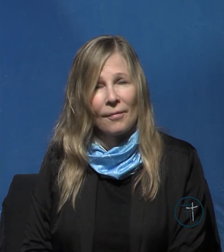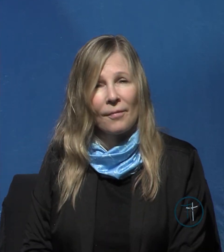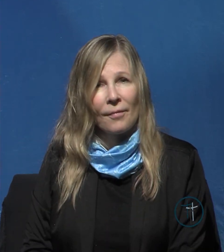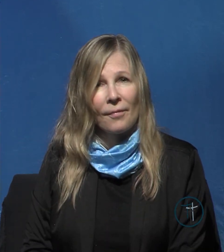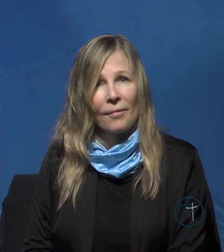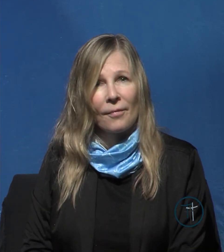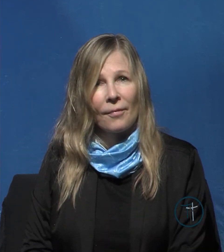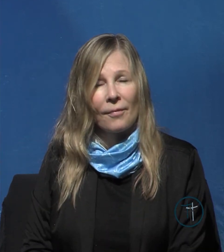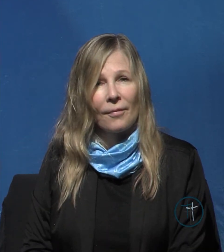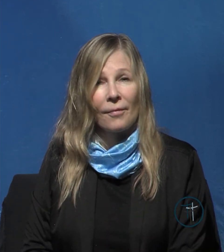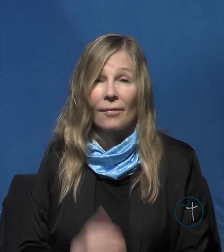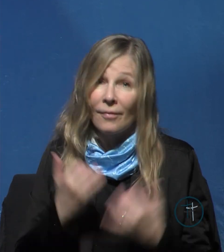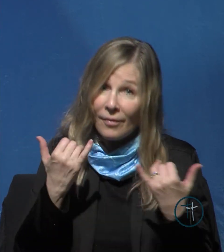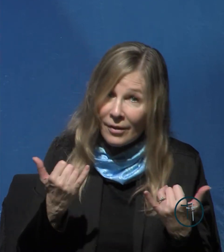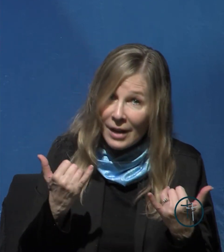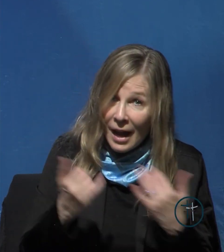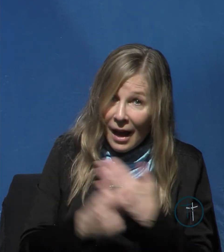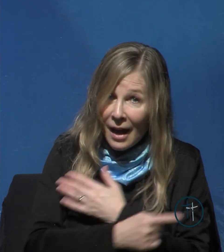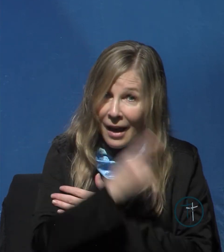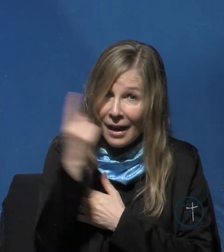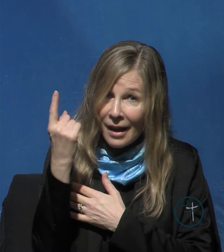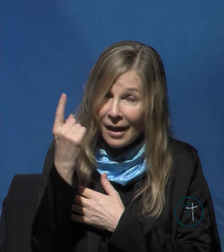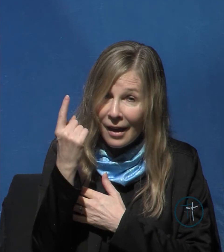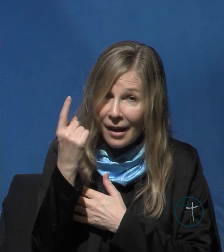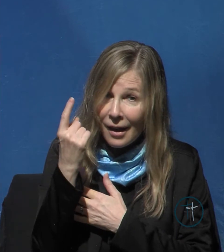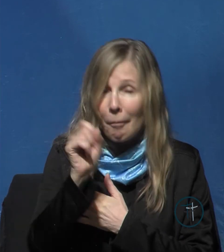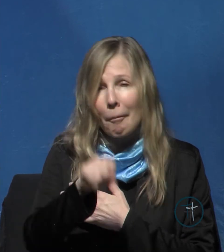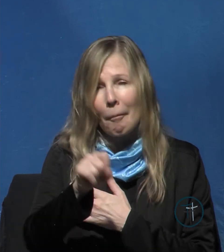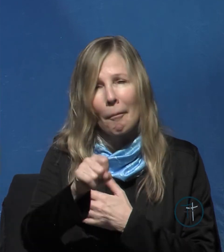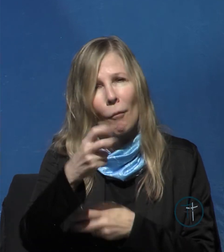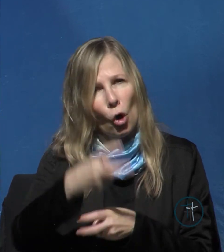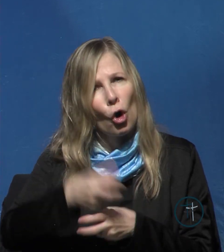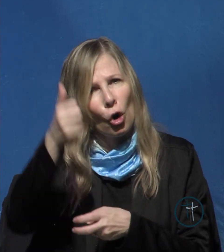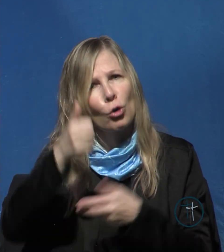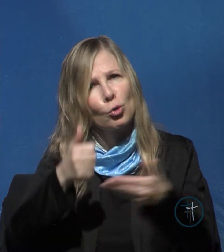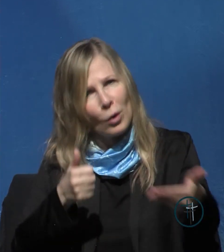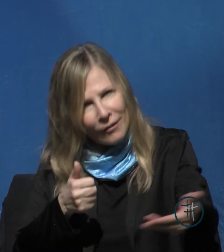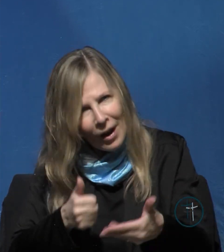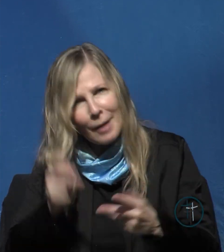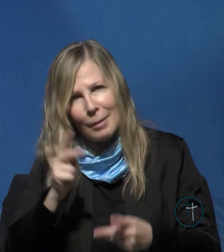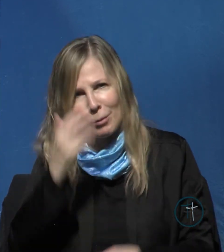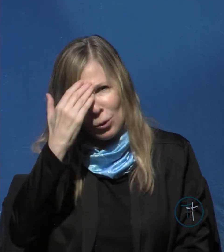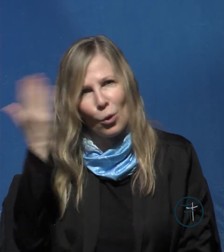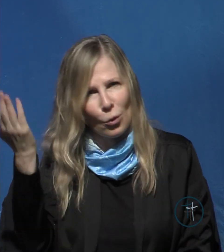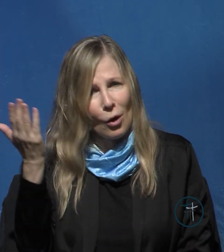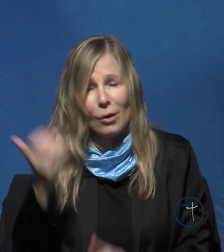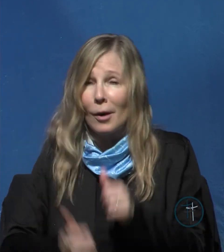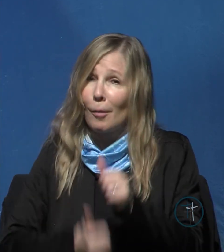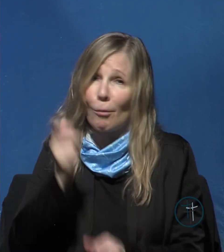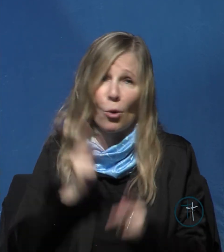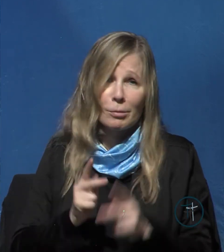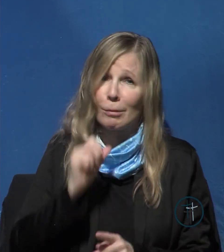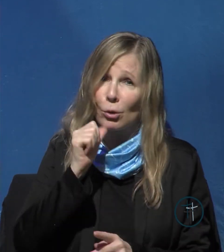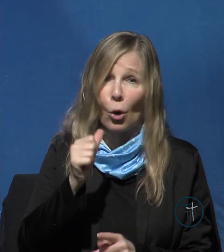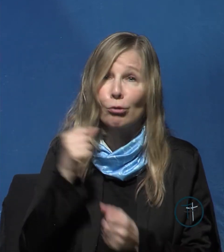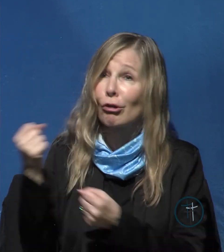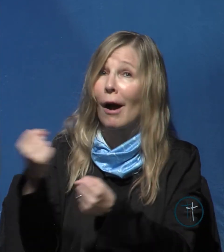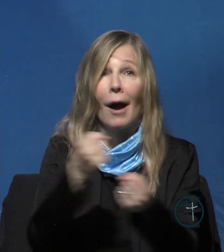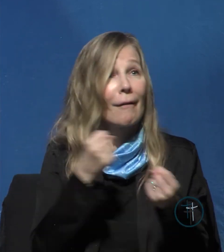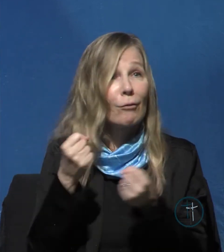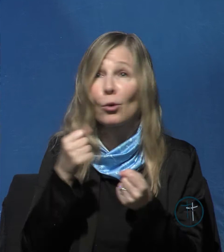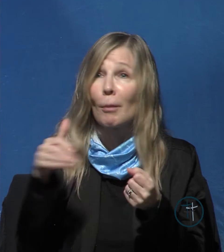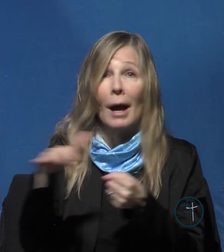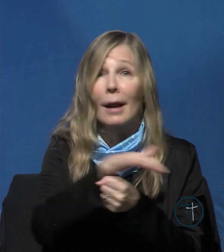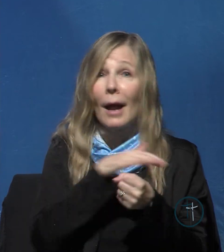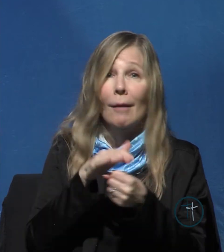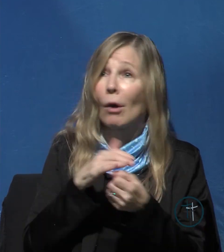Now, of course, in our day and age, it's probably harder to invite strangers into your home. Most people don't drive through my neighborhood on a